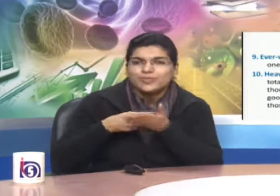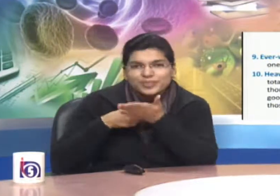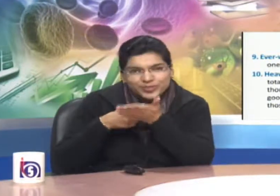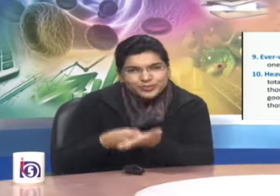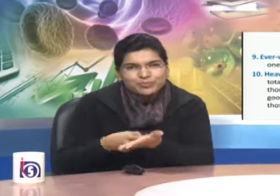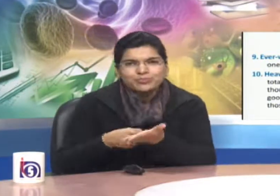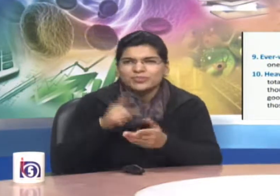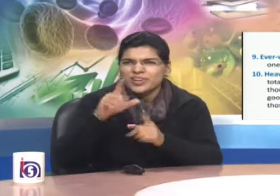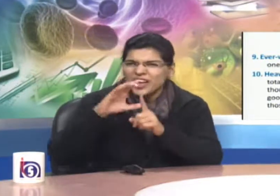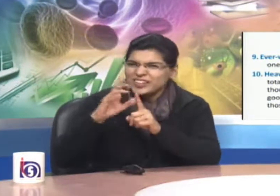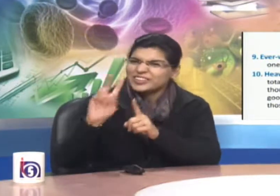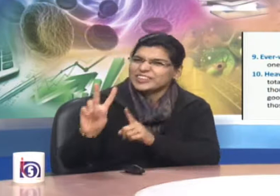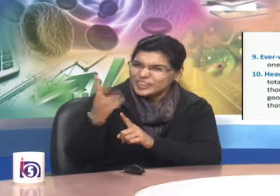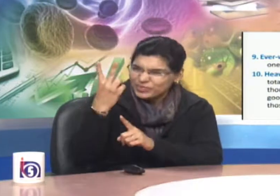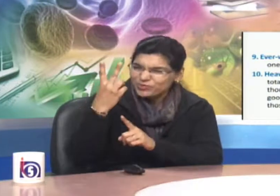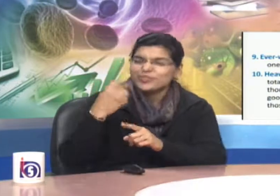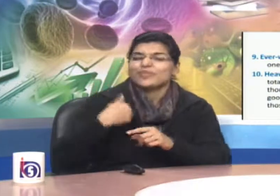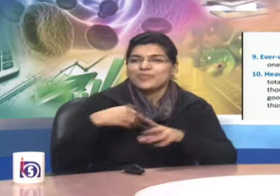good deeds.